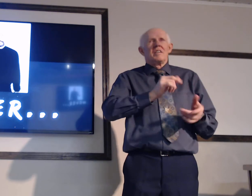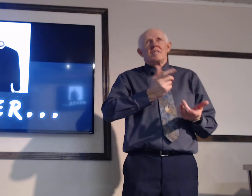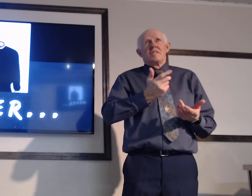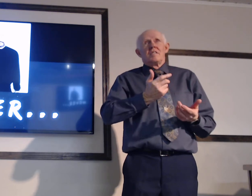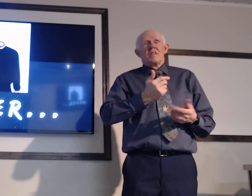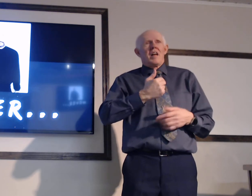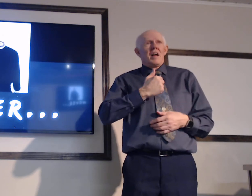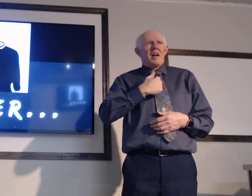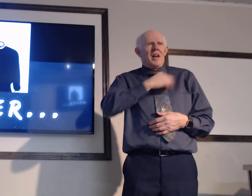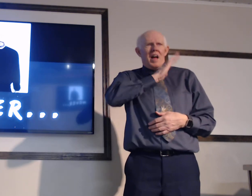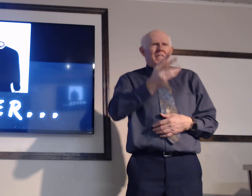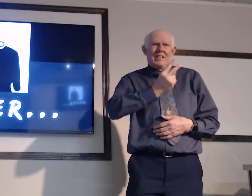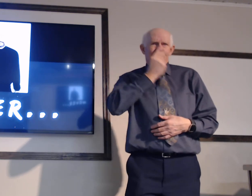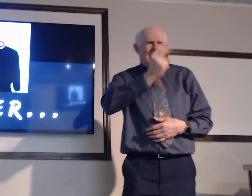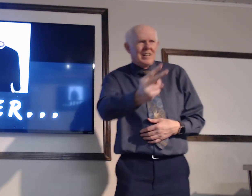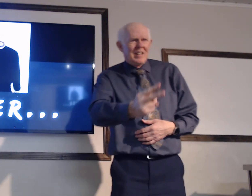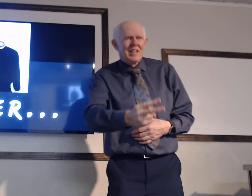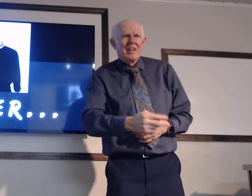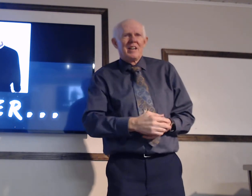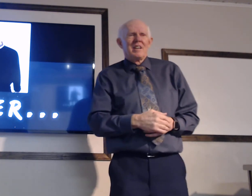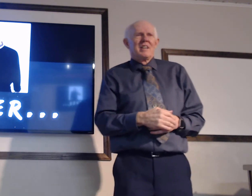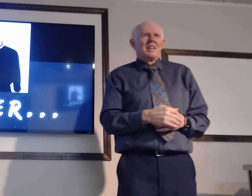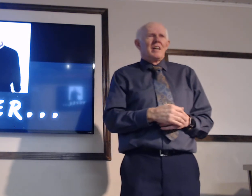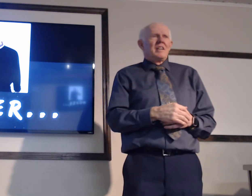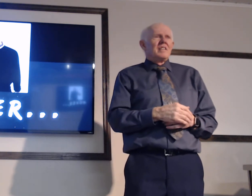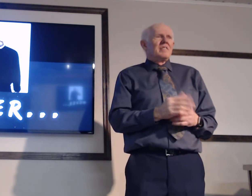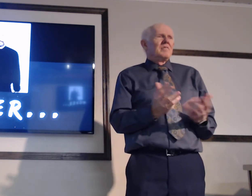Like that. I never see that.